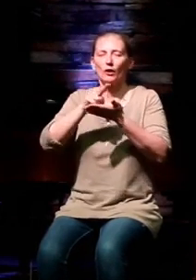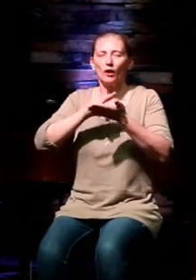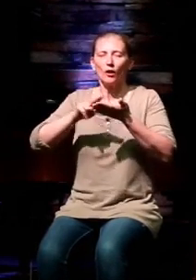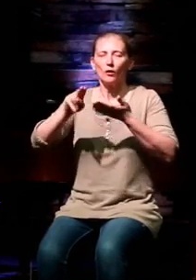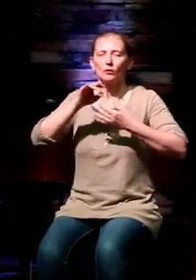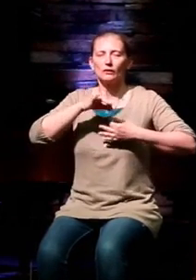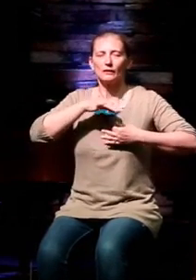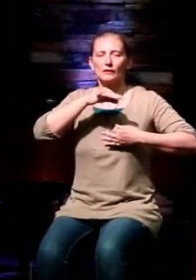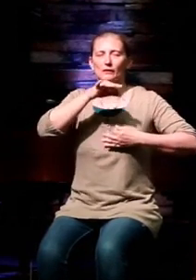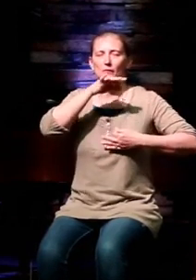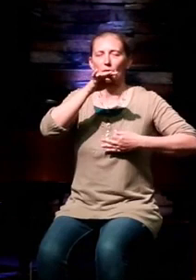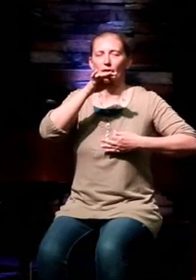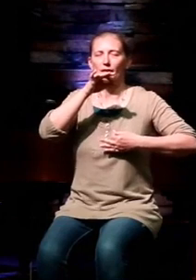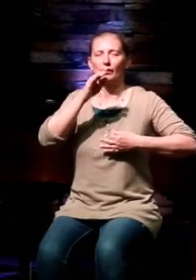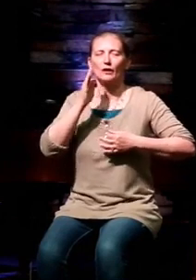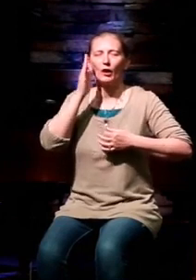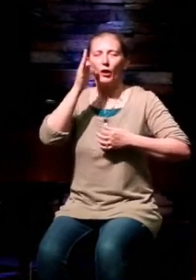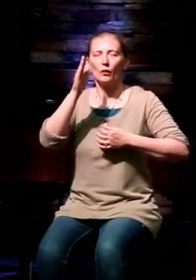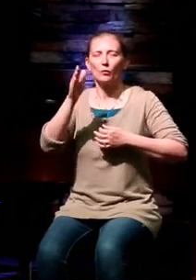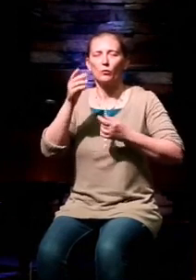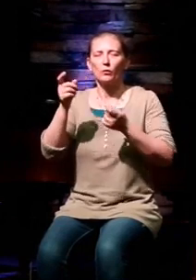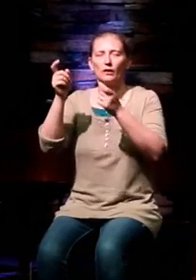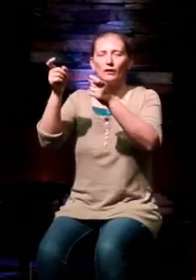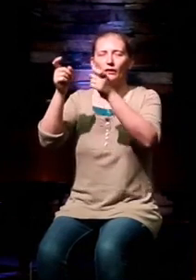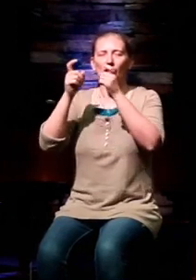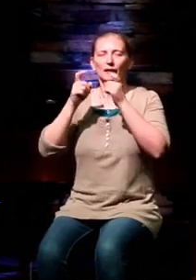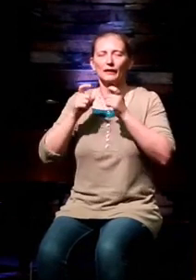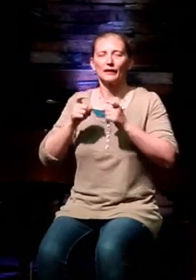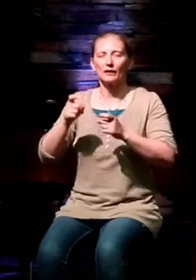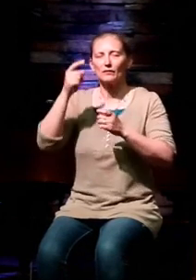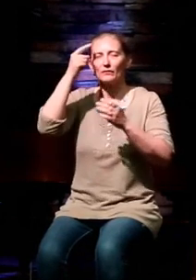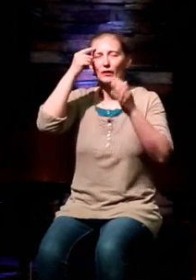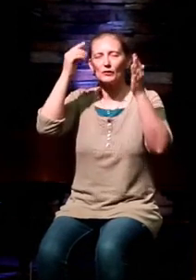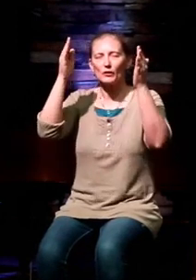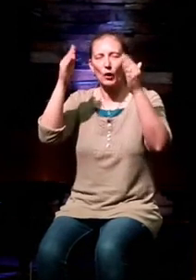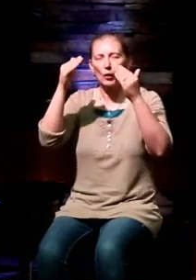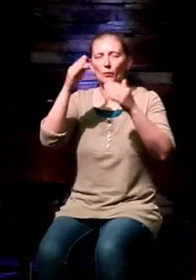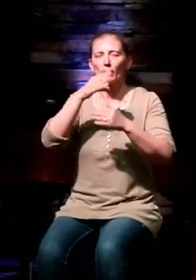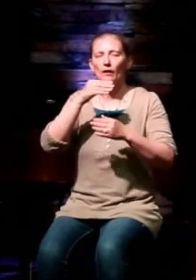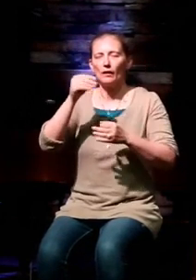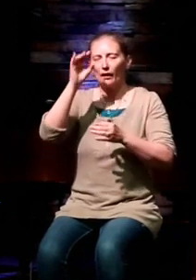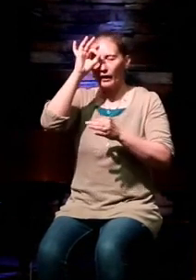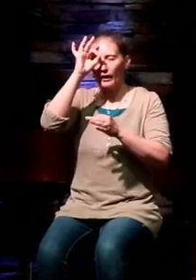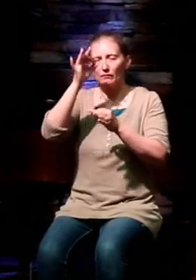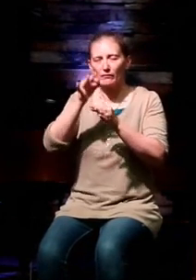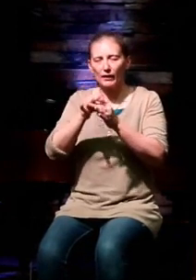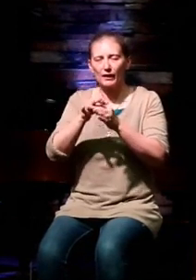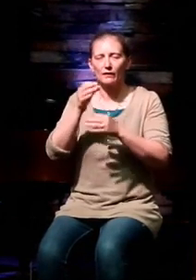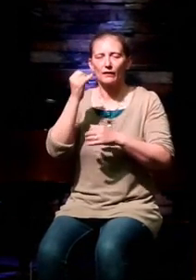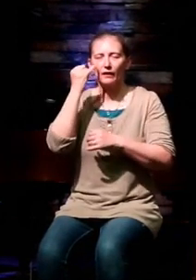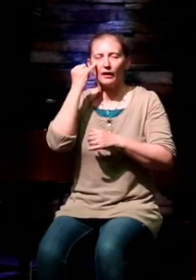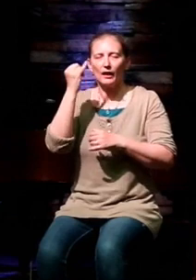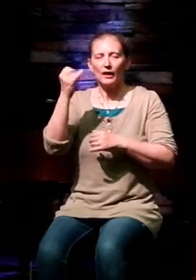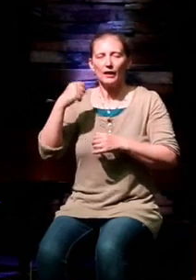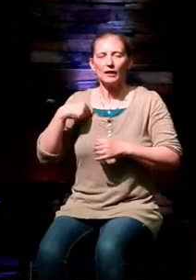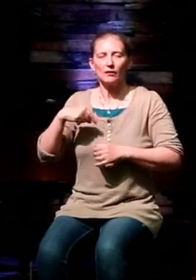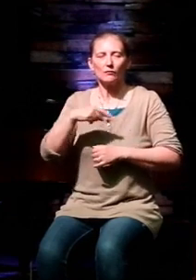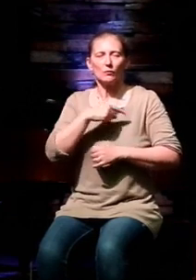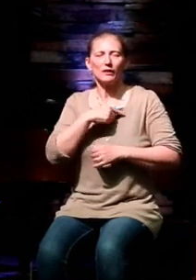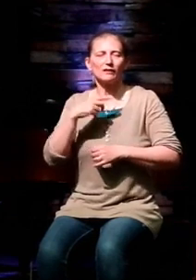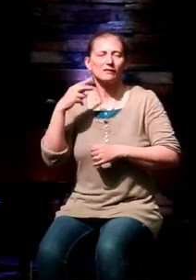Spirit would give us more faith. And God, for those of us that might be stuck today, I pray today would be a day of breakthrough for